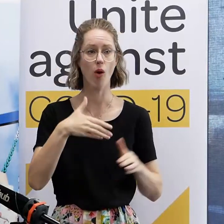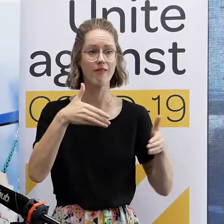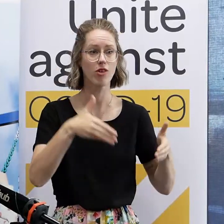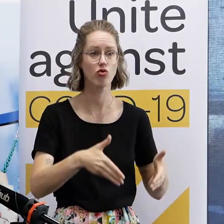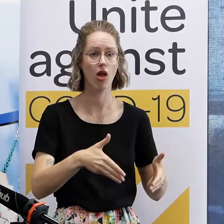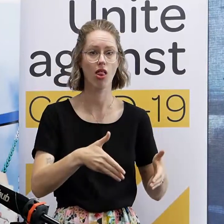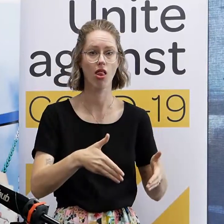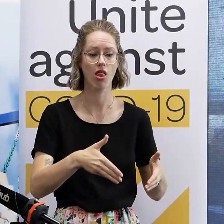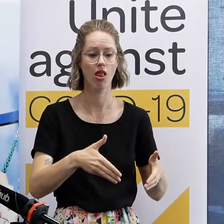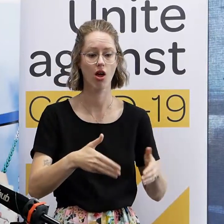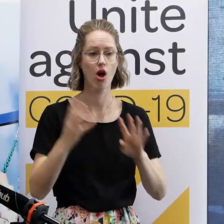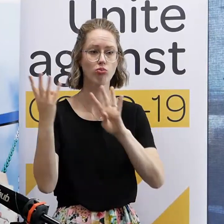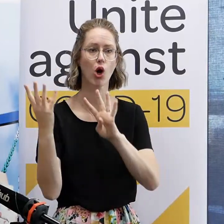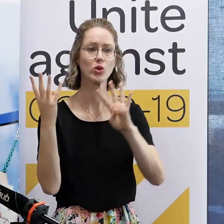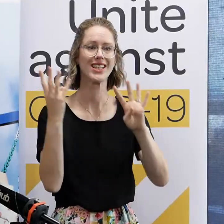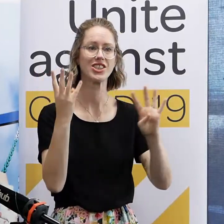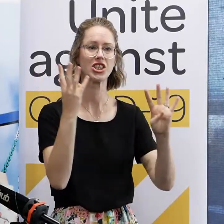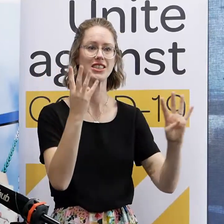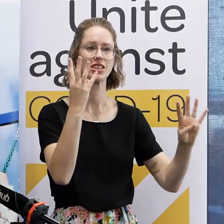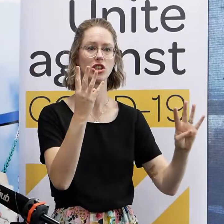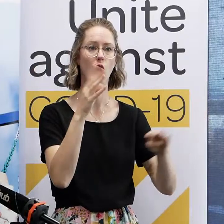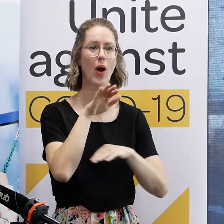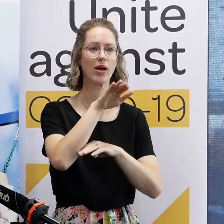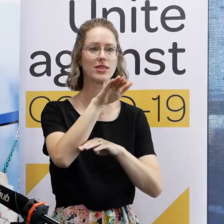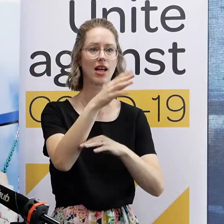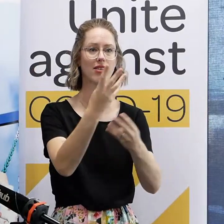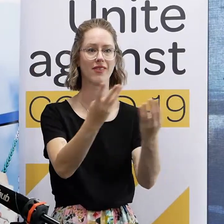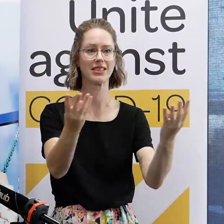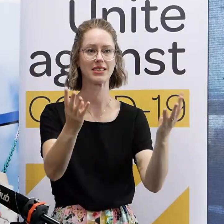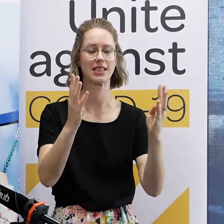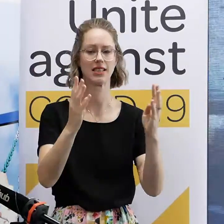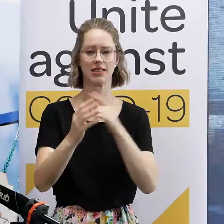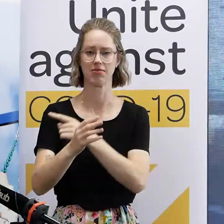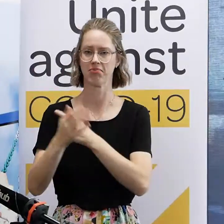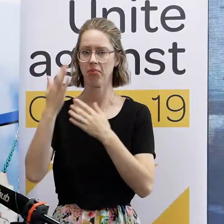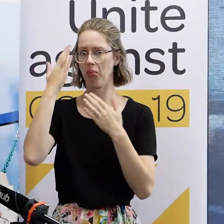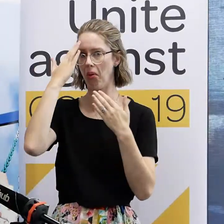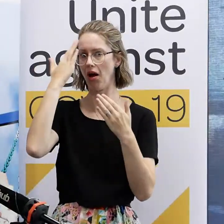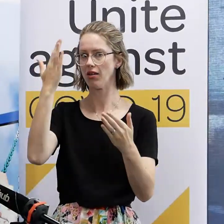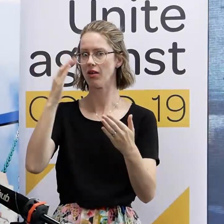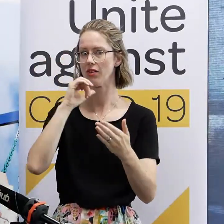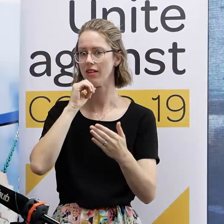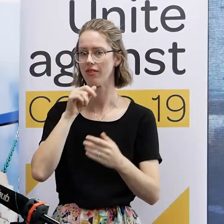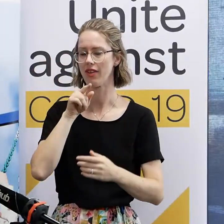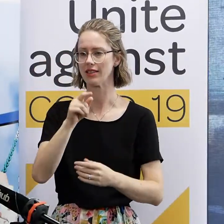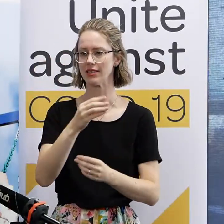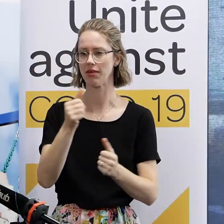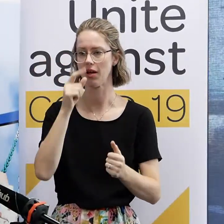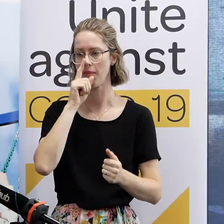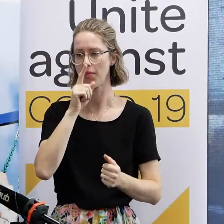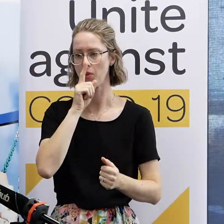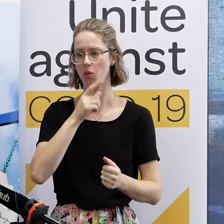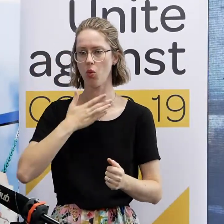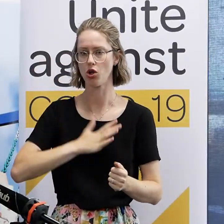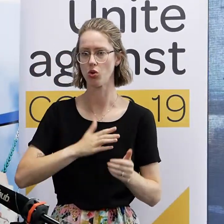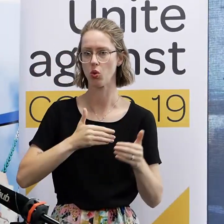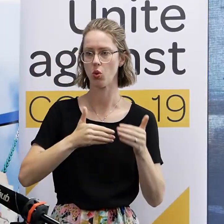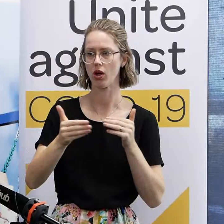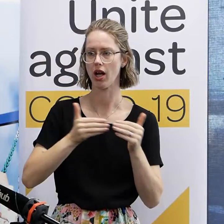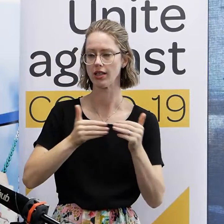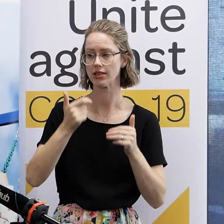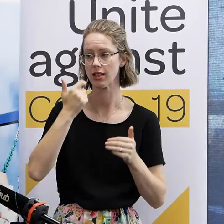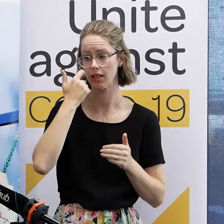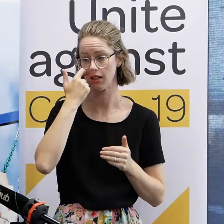processions to attend at MIQ? I don't know if that's something that people would try to organise.